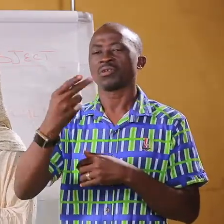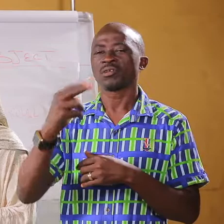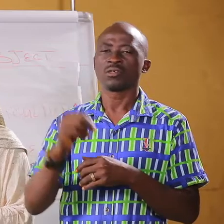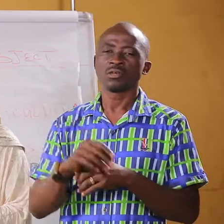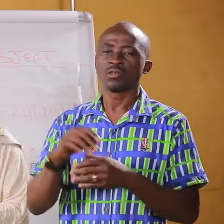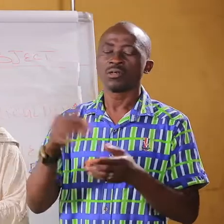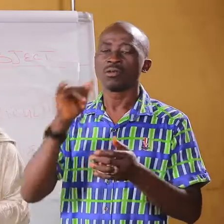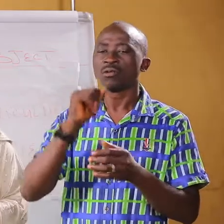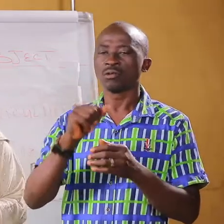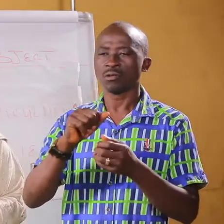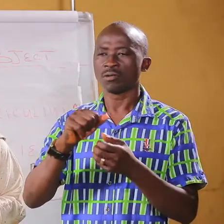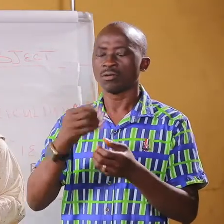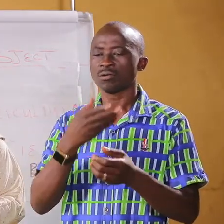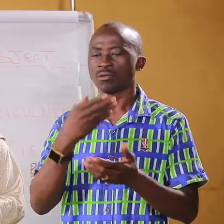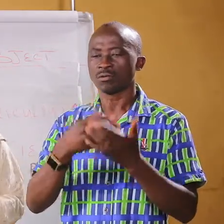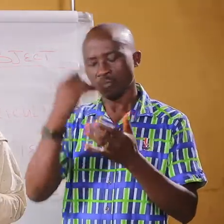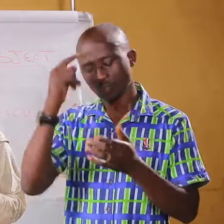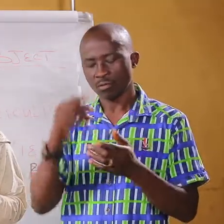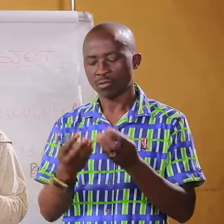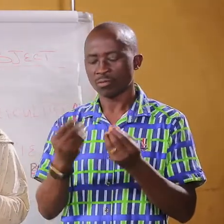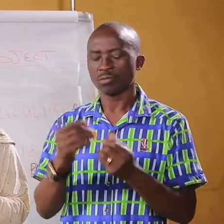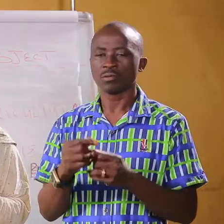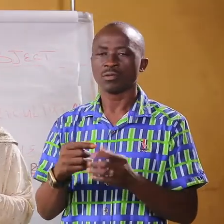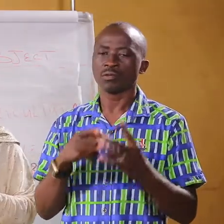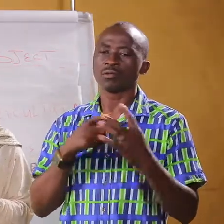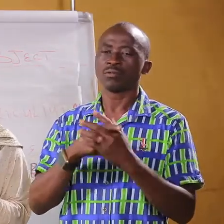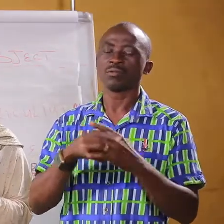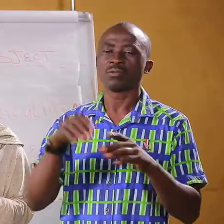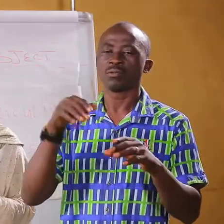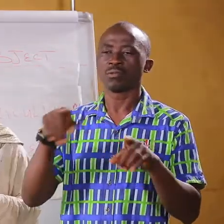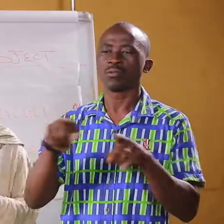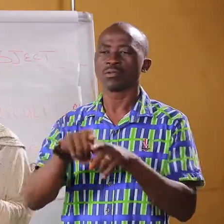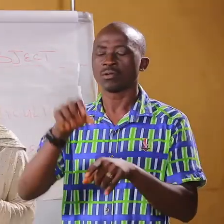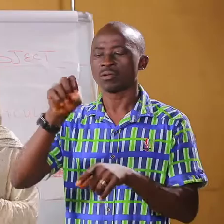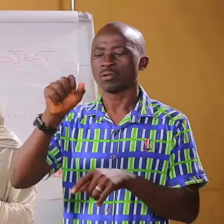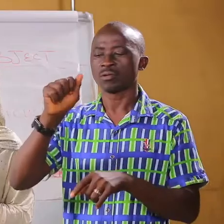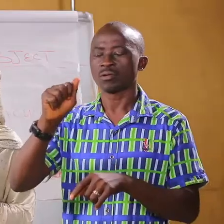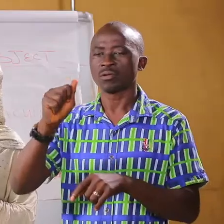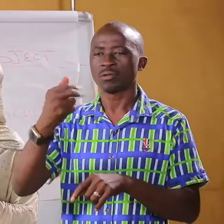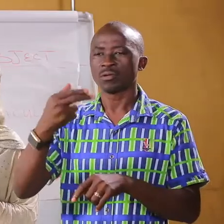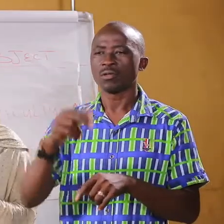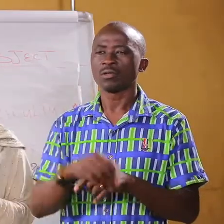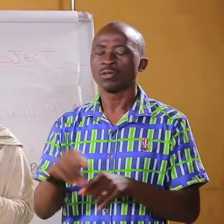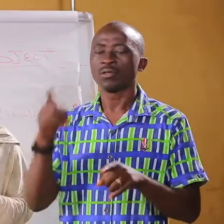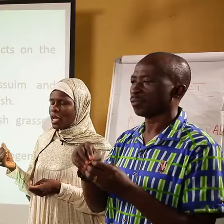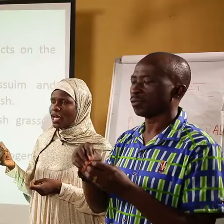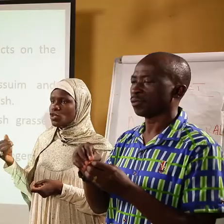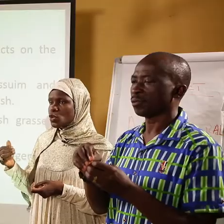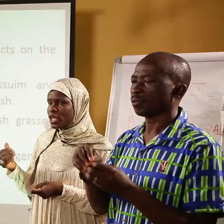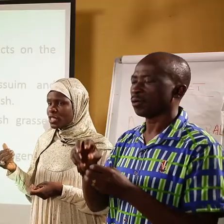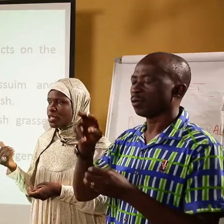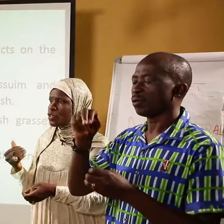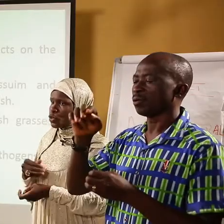They are potassium and phosphorus. They appear in form of ash. And this ash, they